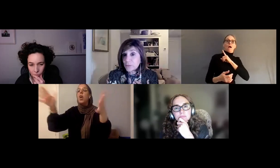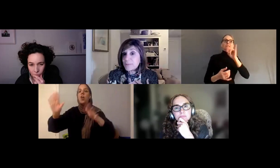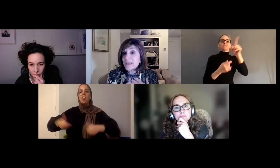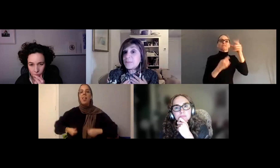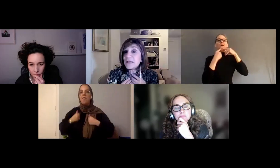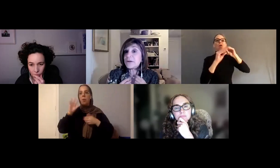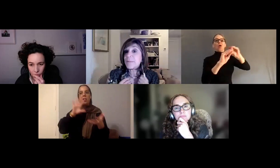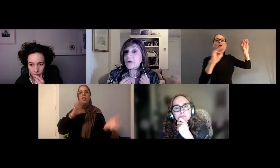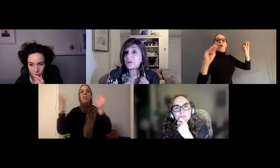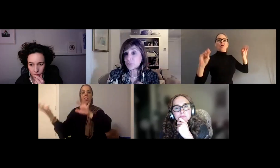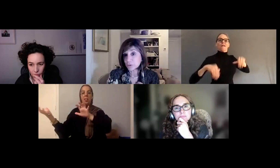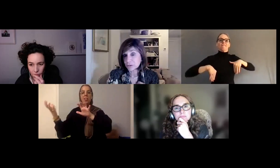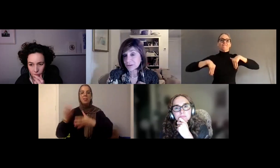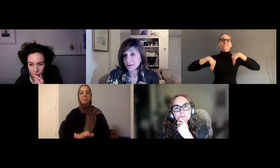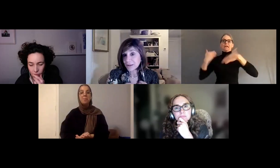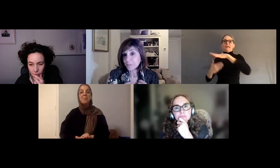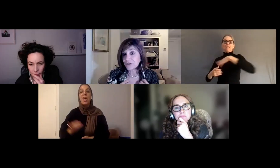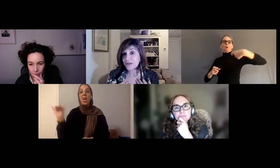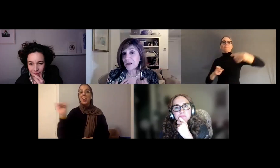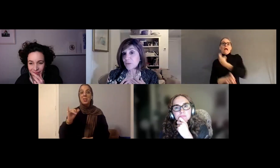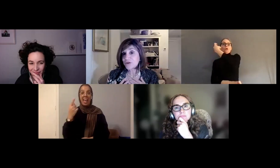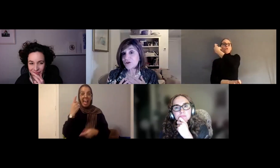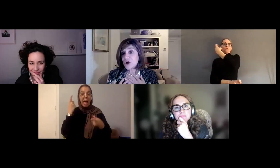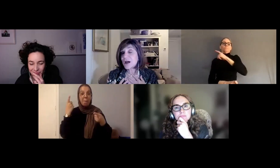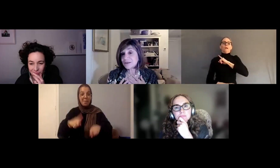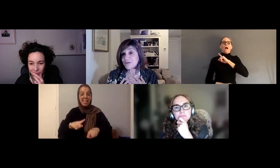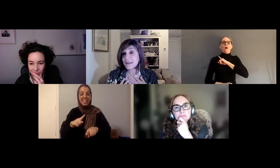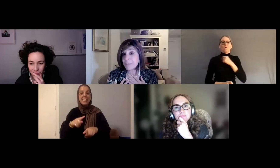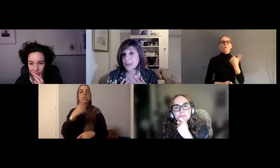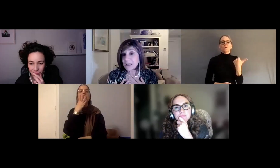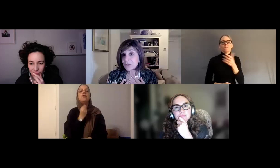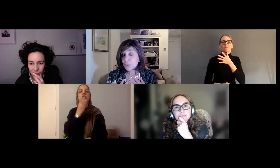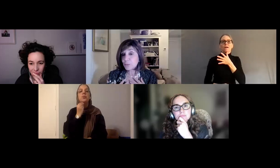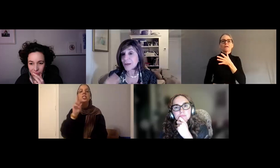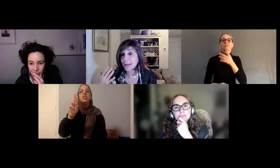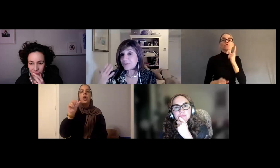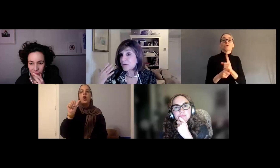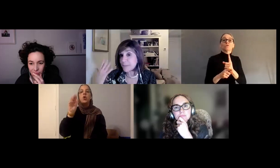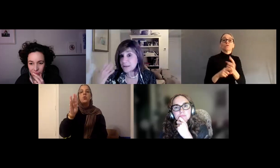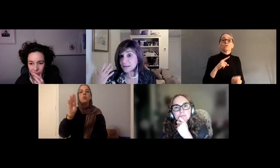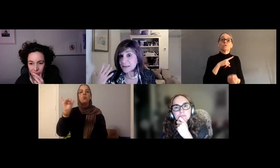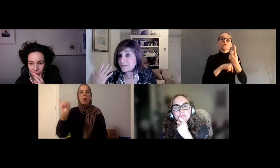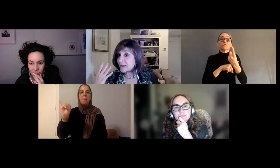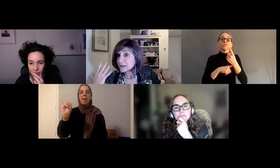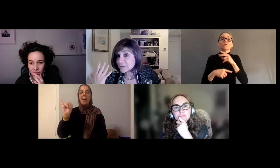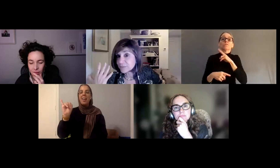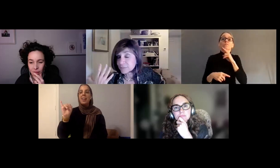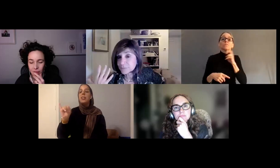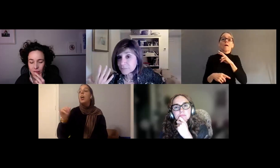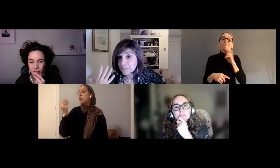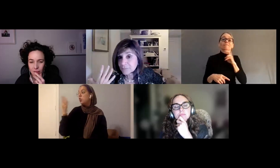her that it would make me unmarriageable because I was the child of somebody who perhaps was mentally